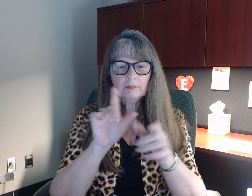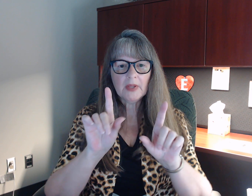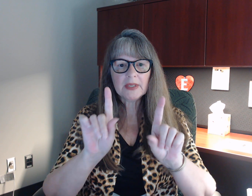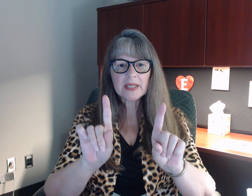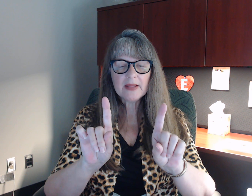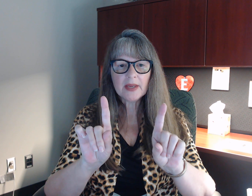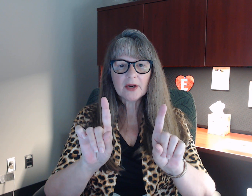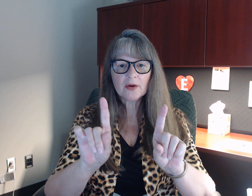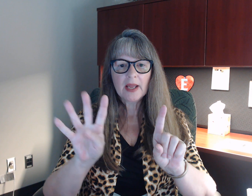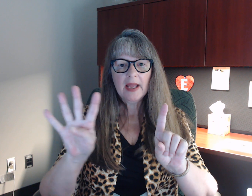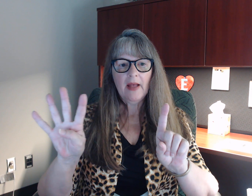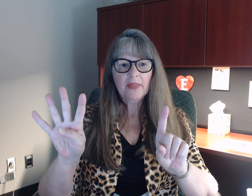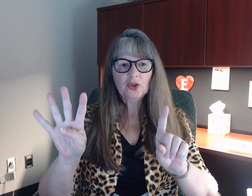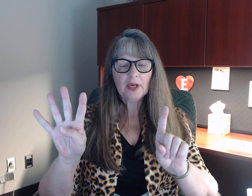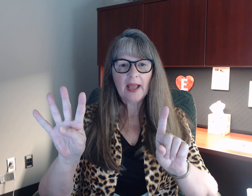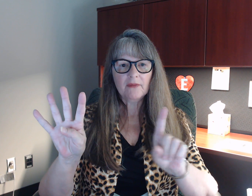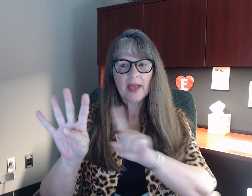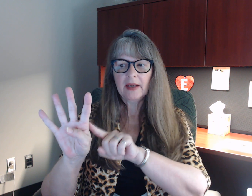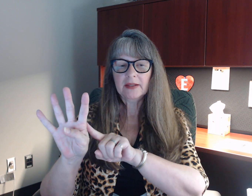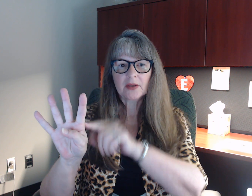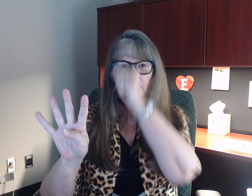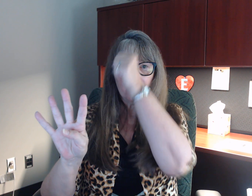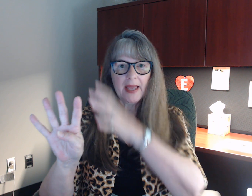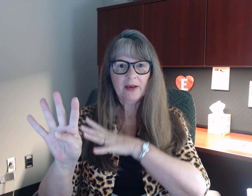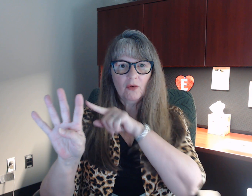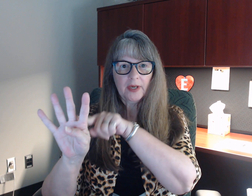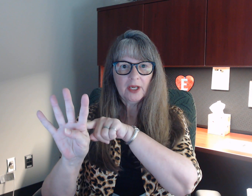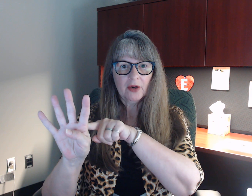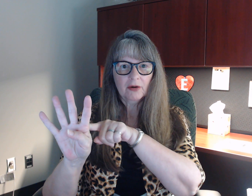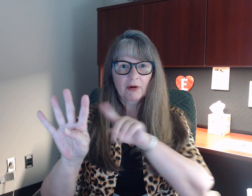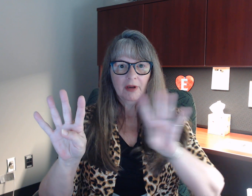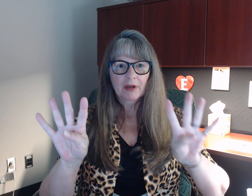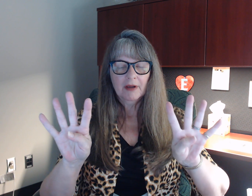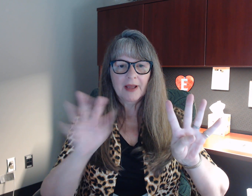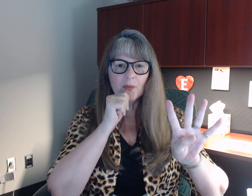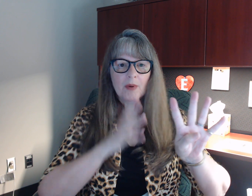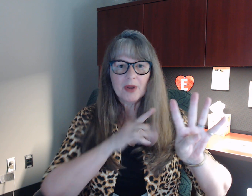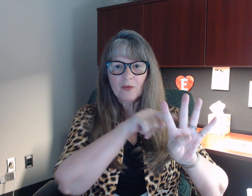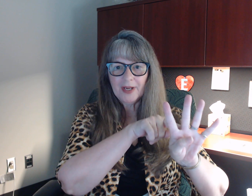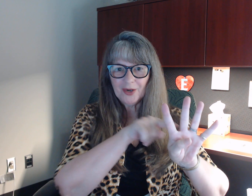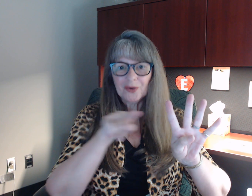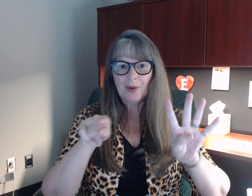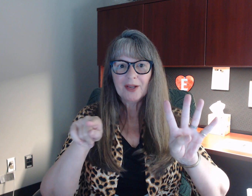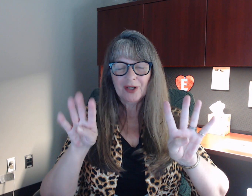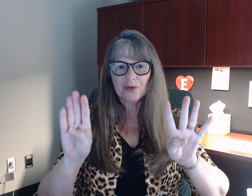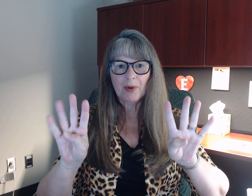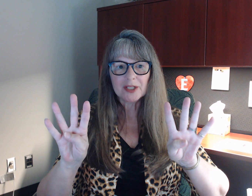They stand there, and then you could have that, and so the men over here and the women over here, right? You could have your bridesmaids